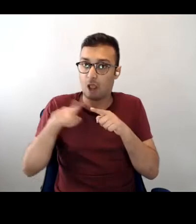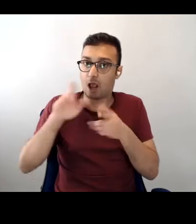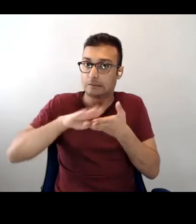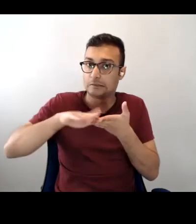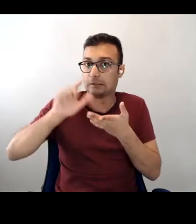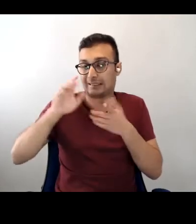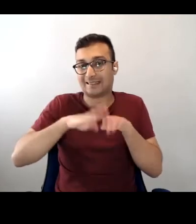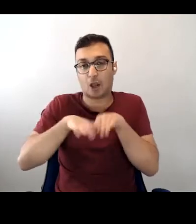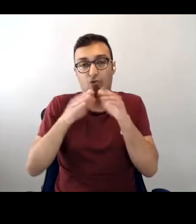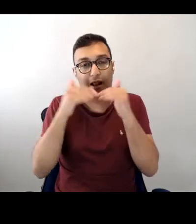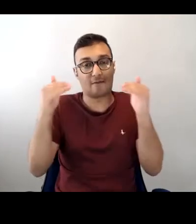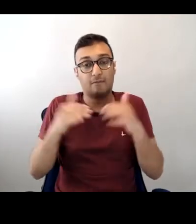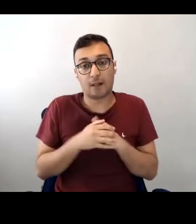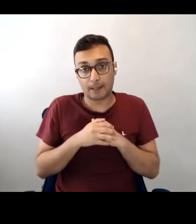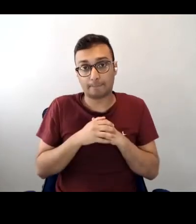and also we have